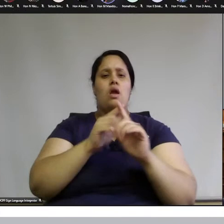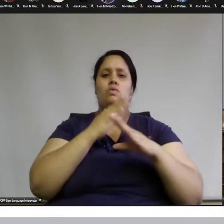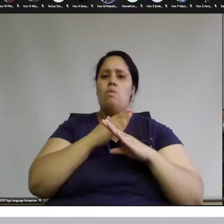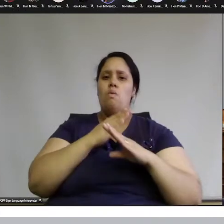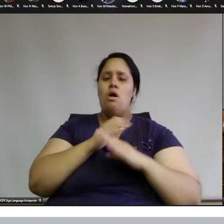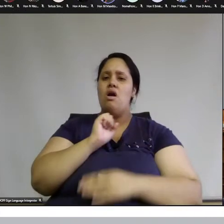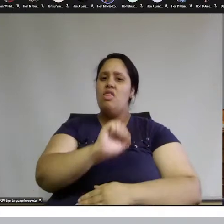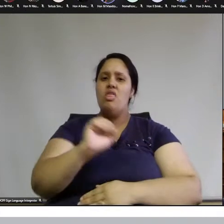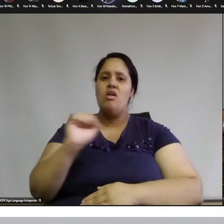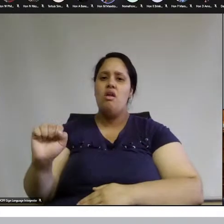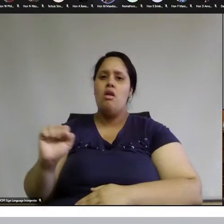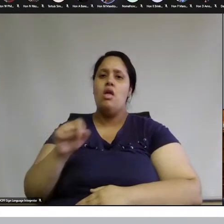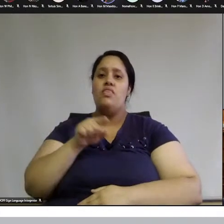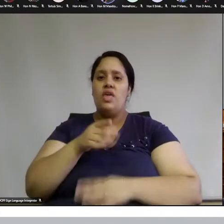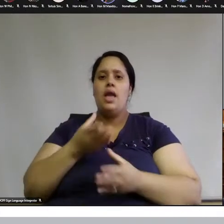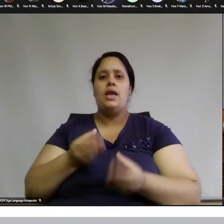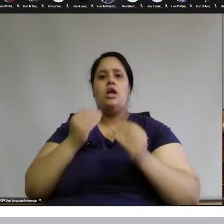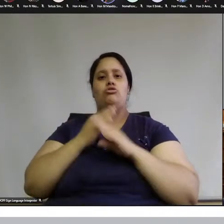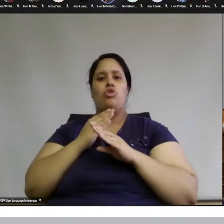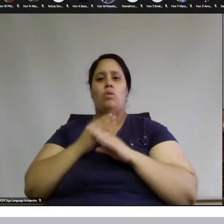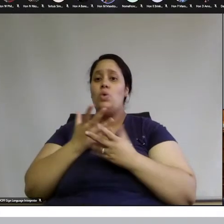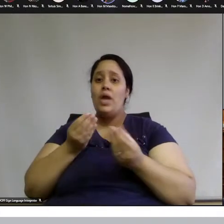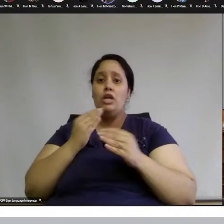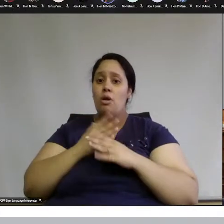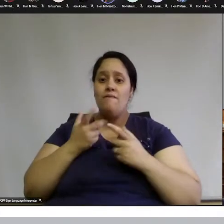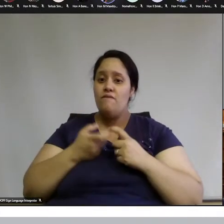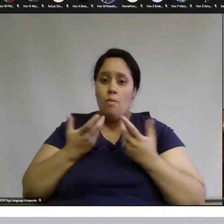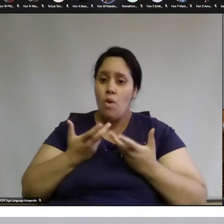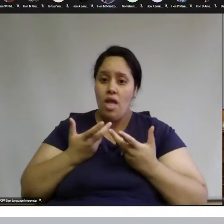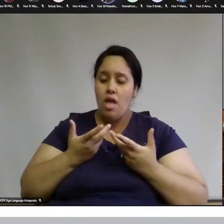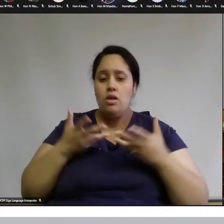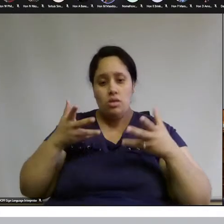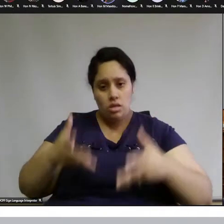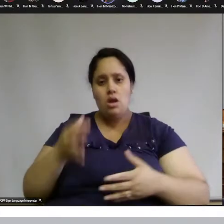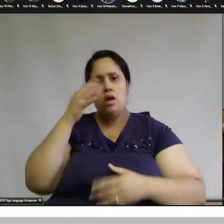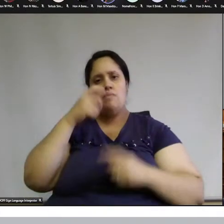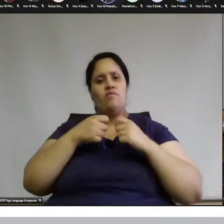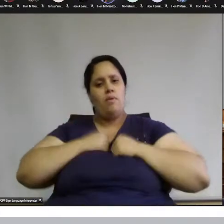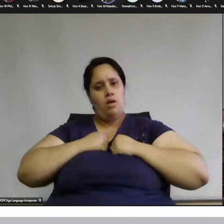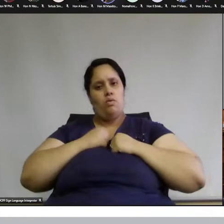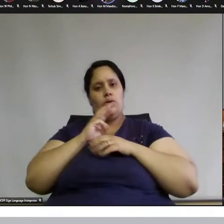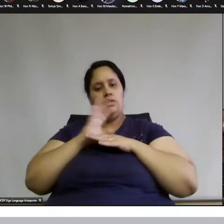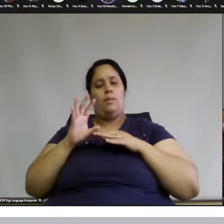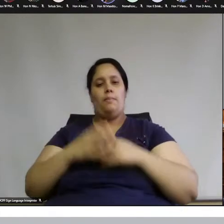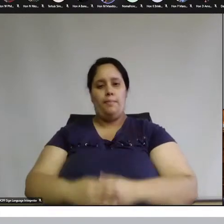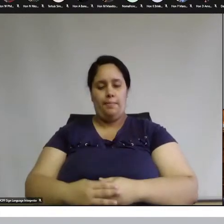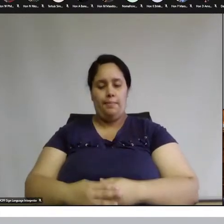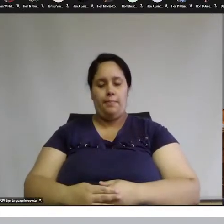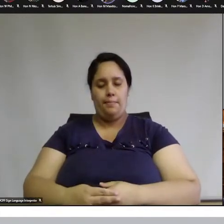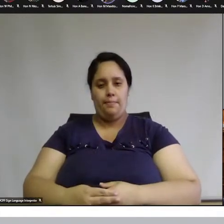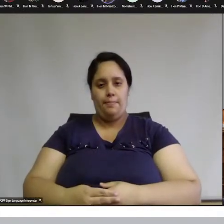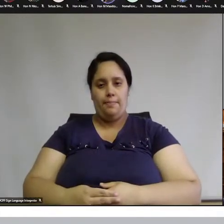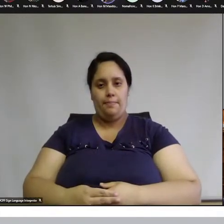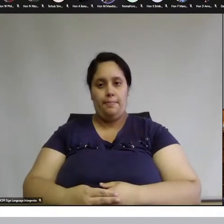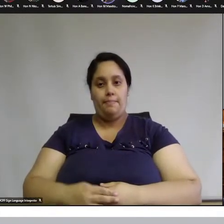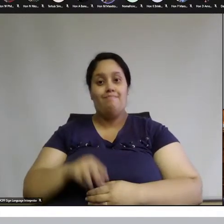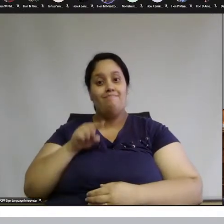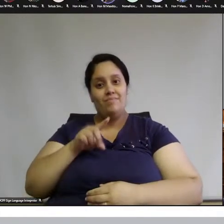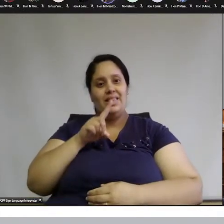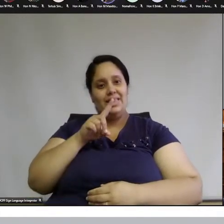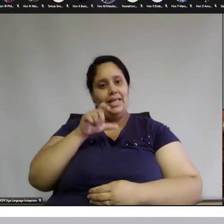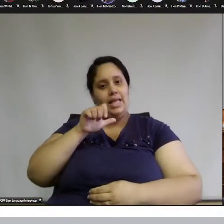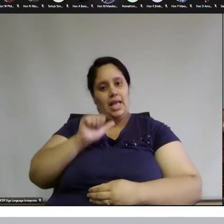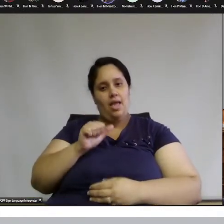jobs, where they get the jobs. And where do they get the jobs? In this government of Western Cape. That's the